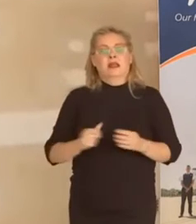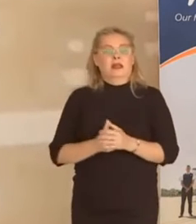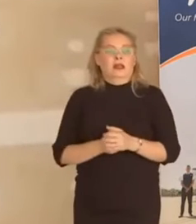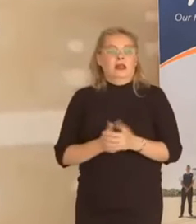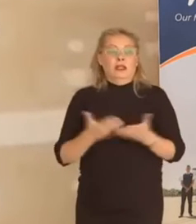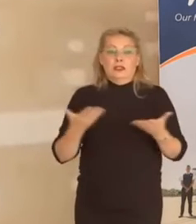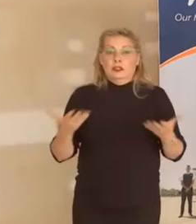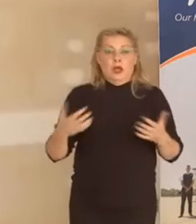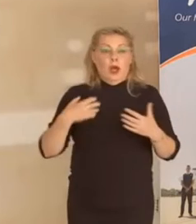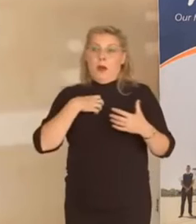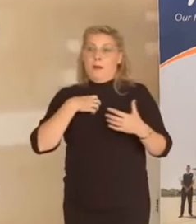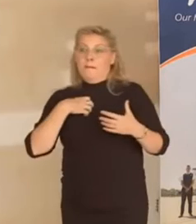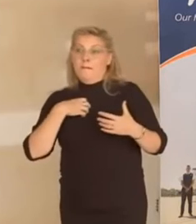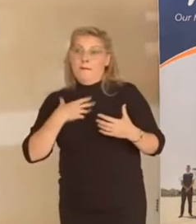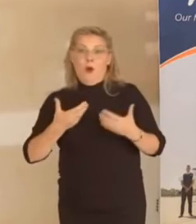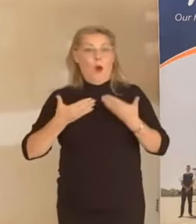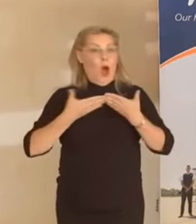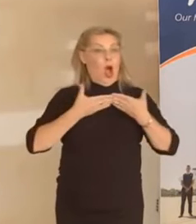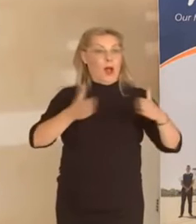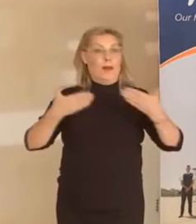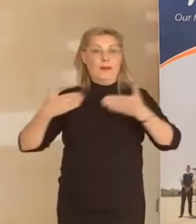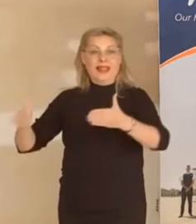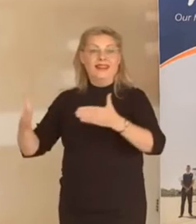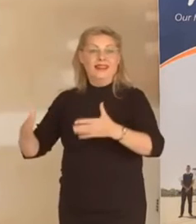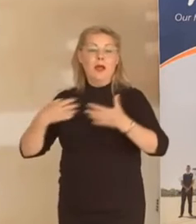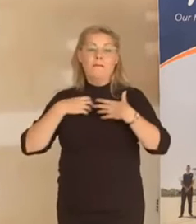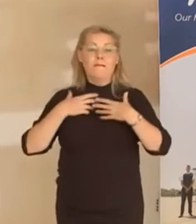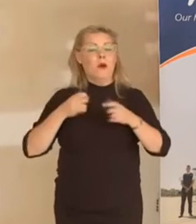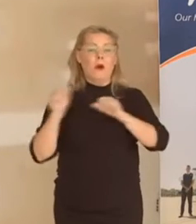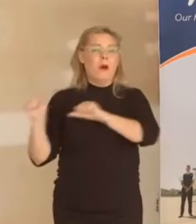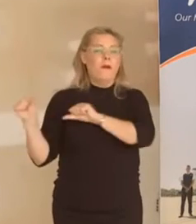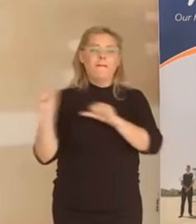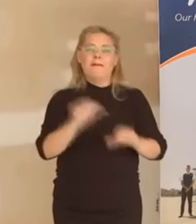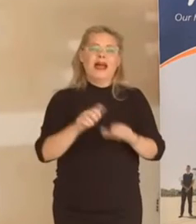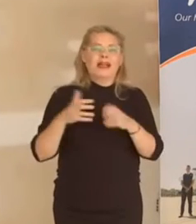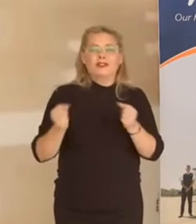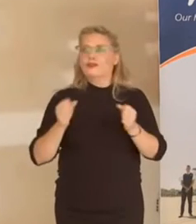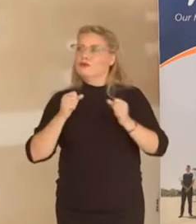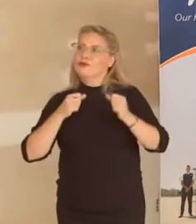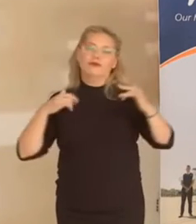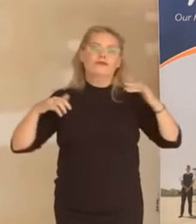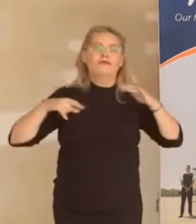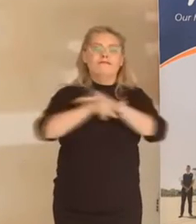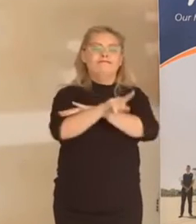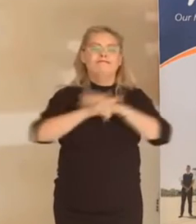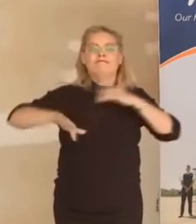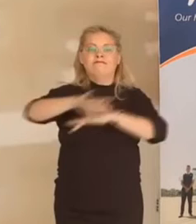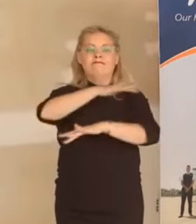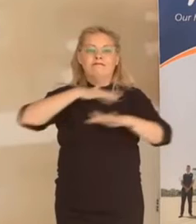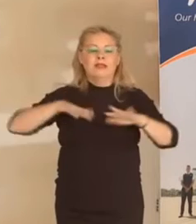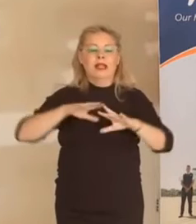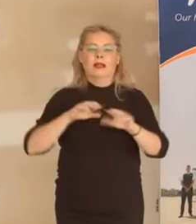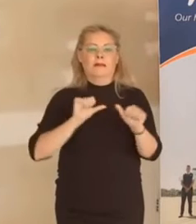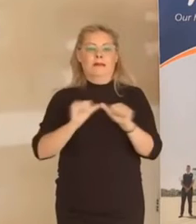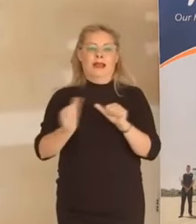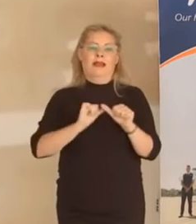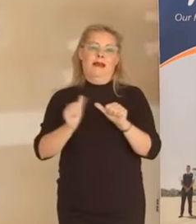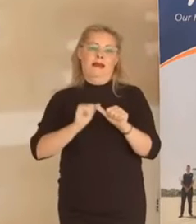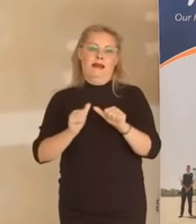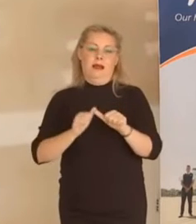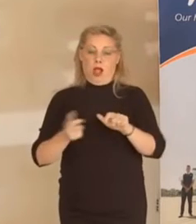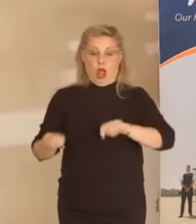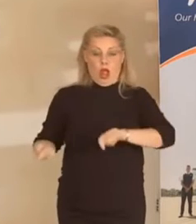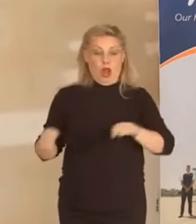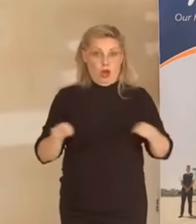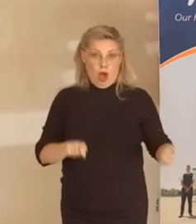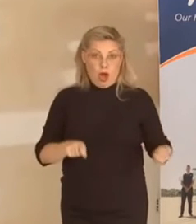to the life that we love. That's exactly what's been our approach in this state. Lockdowns are not the solution. We've already seen